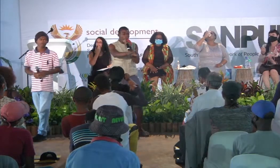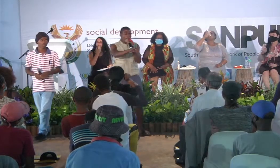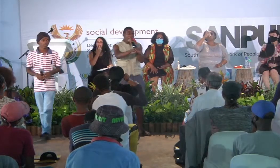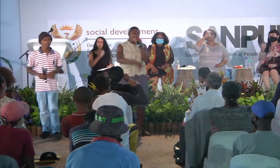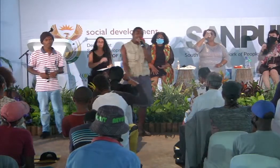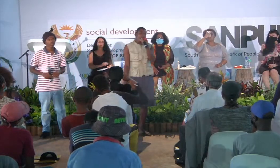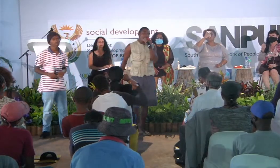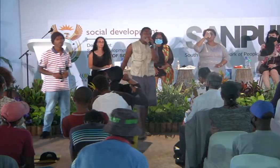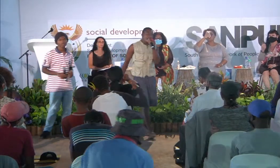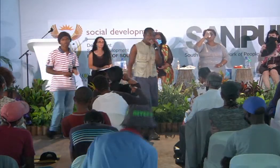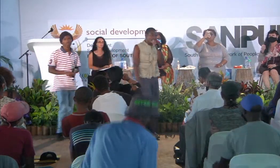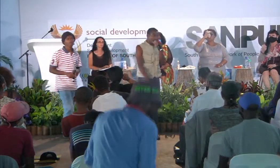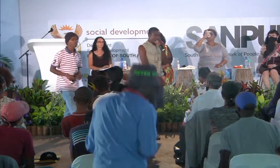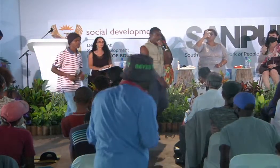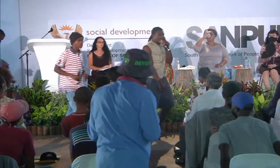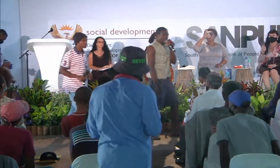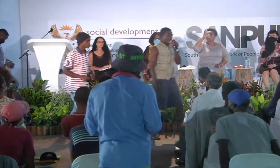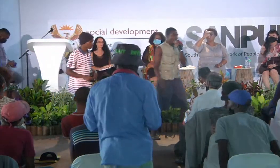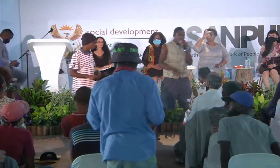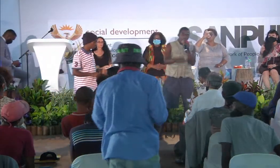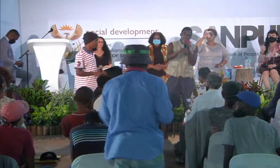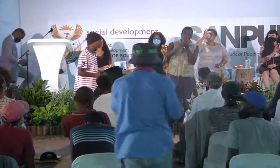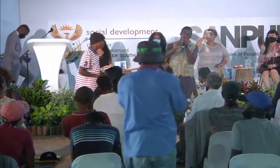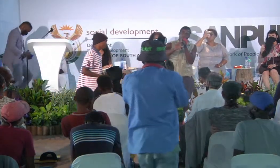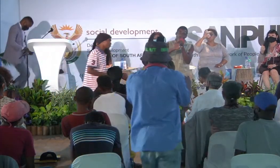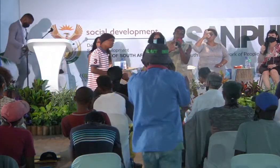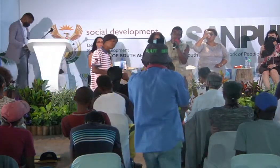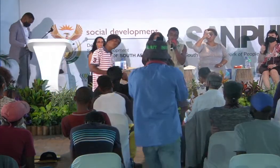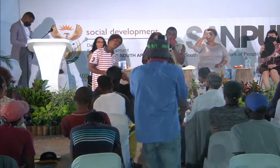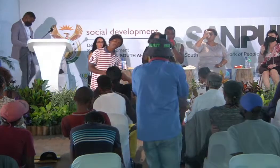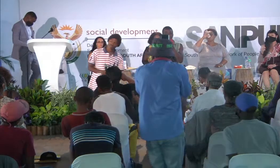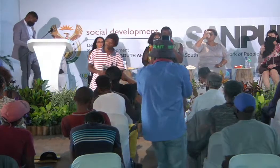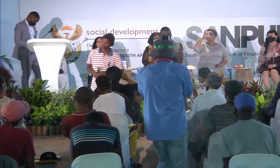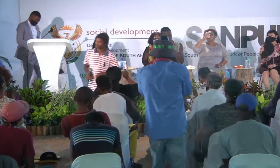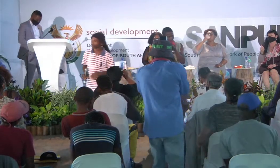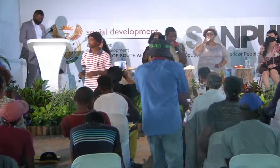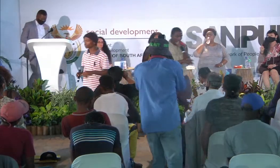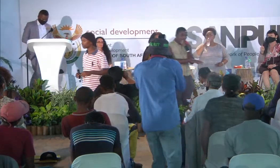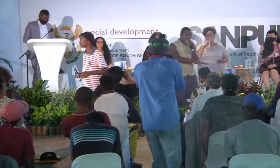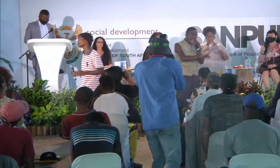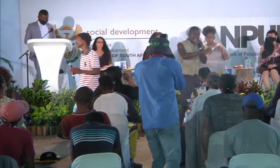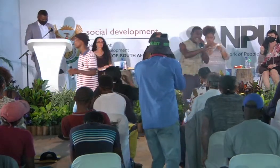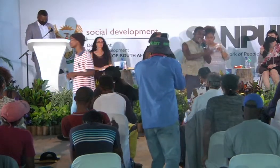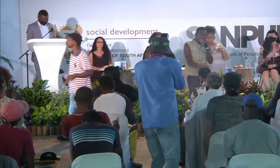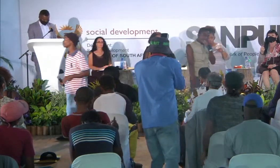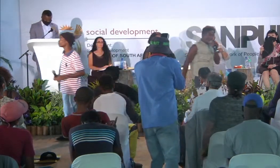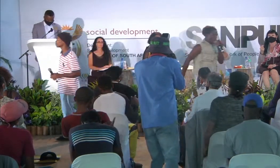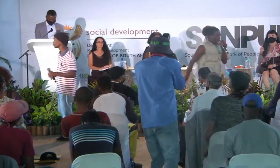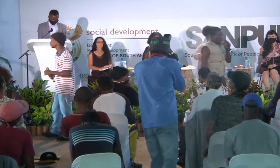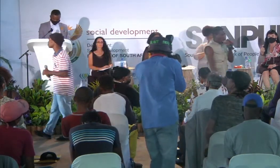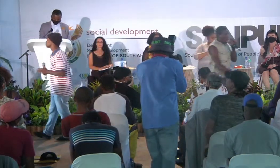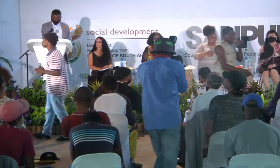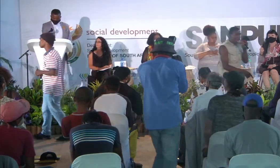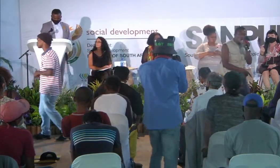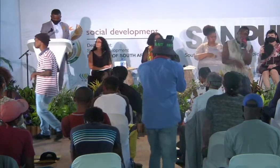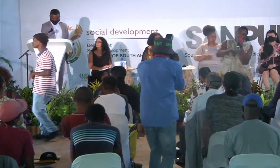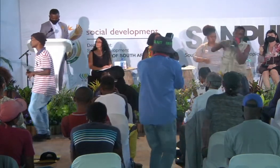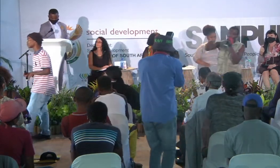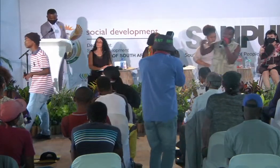Lapha emhlabeni akusekho ukujabula. Ayisekho